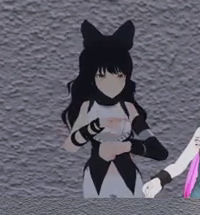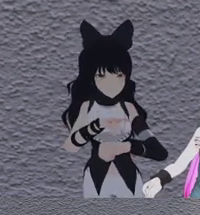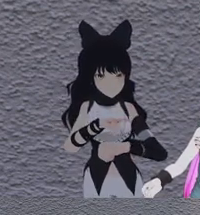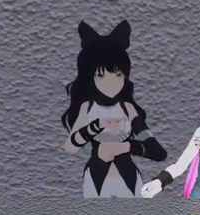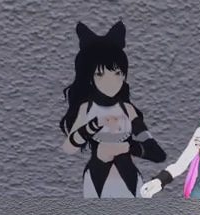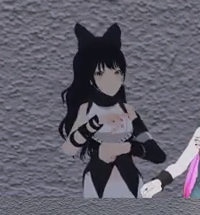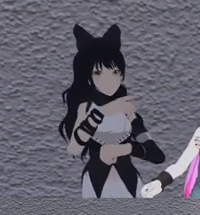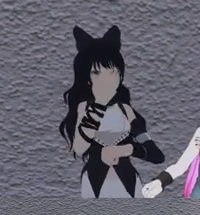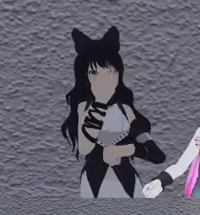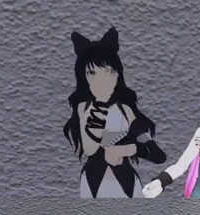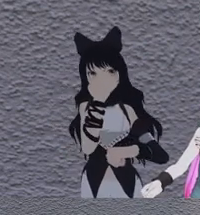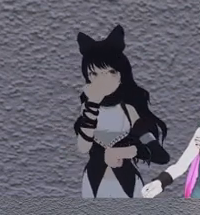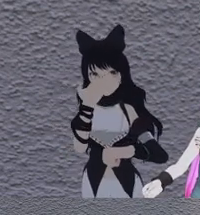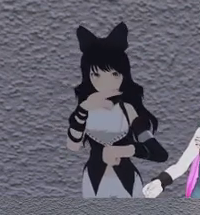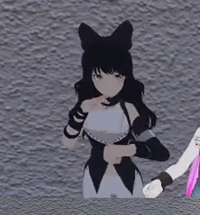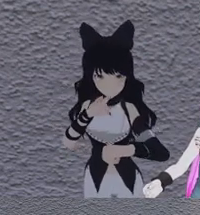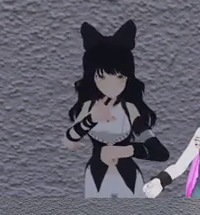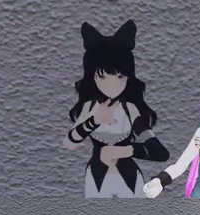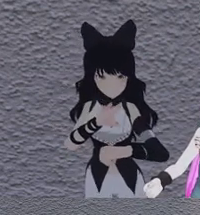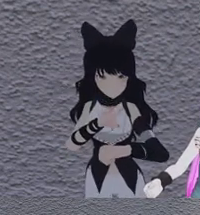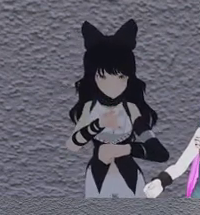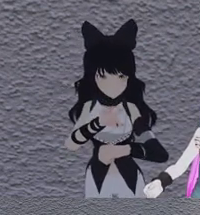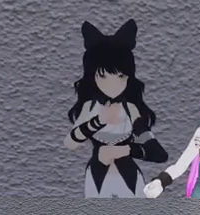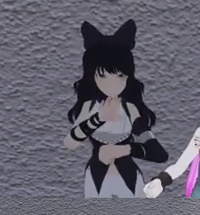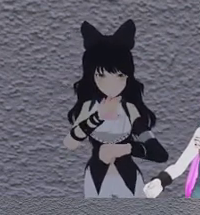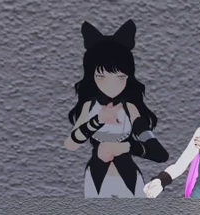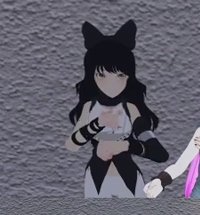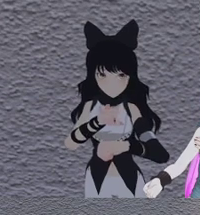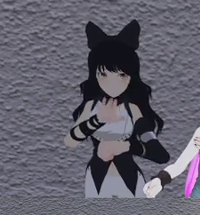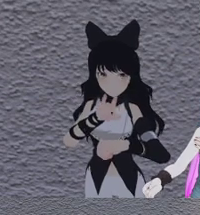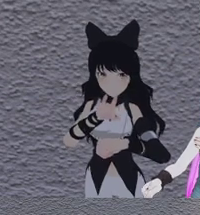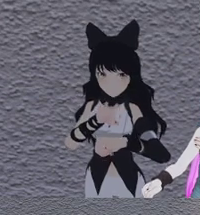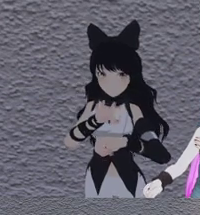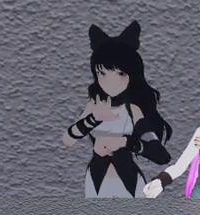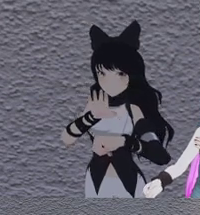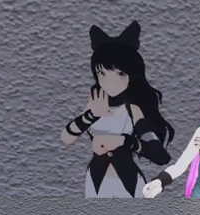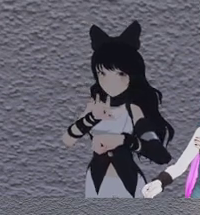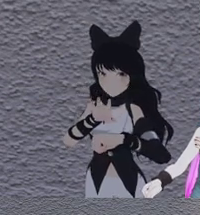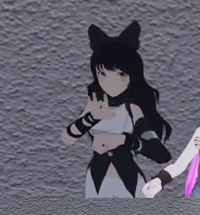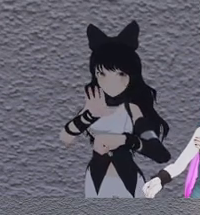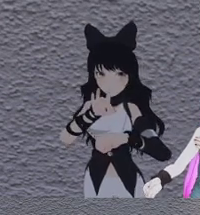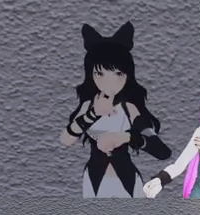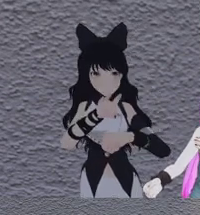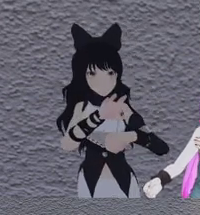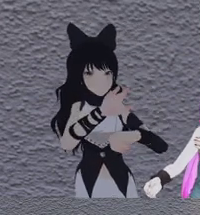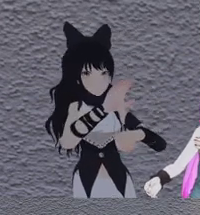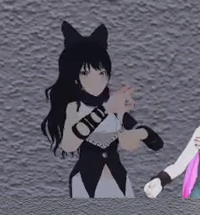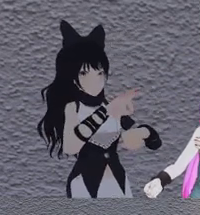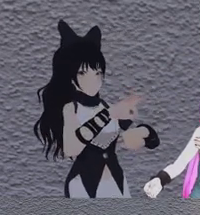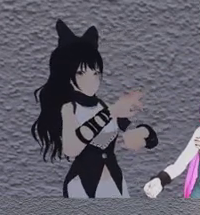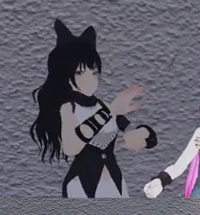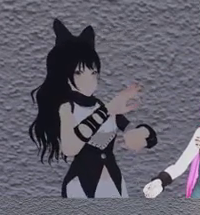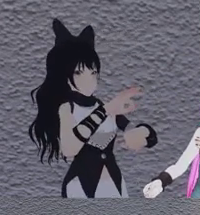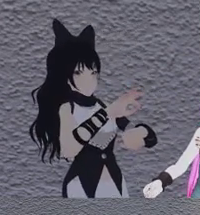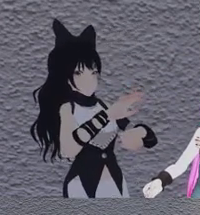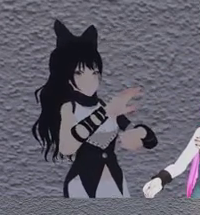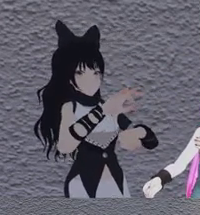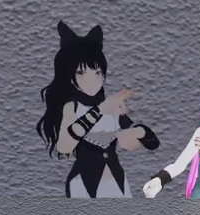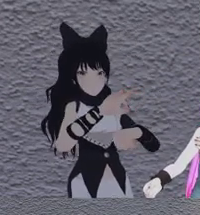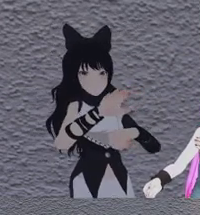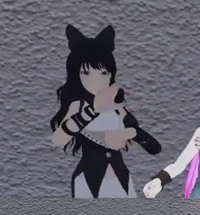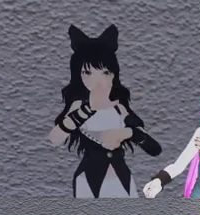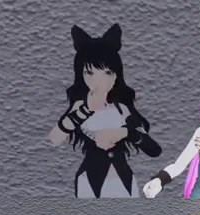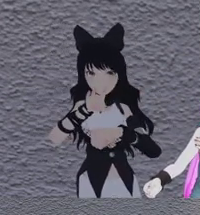Like that. And then you're flicking it. You're checking if it's ripe. Dink, dink, dink. Is that melon ripe? Let me flick it. Let me